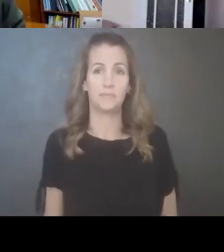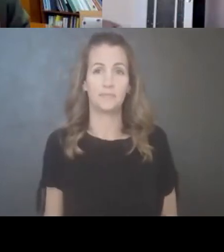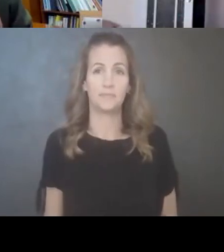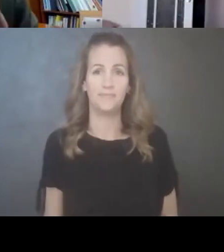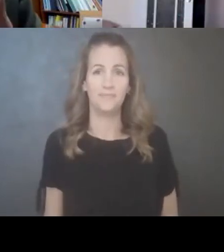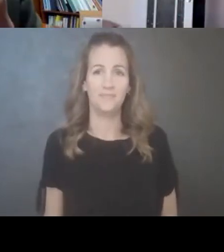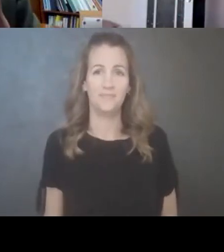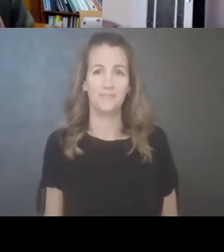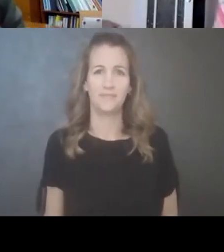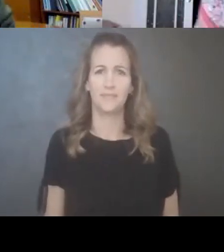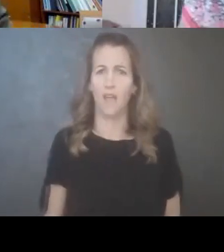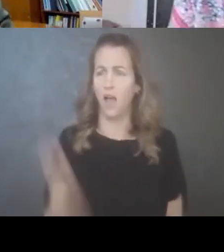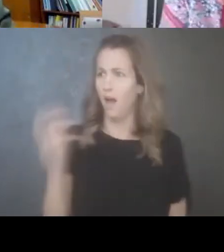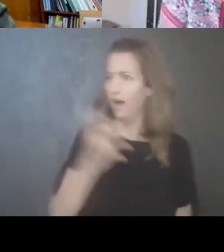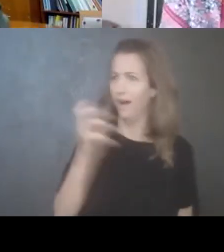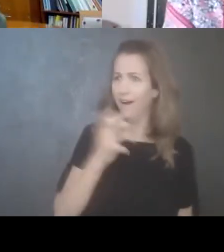Oh my gosh.